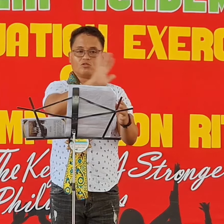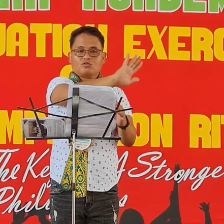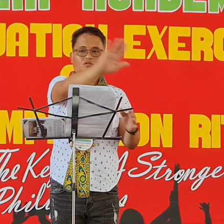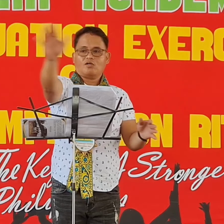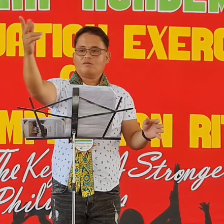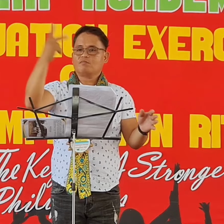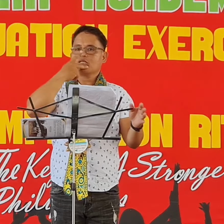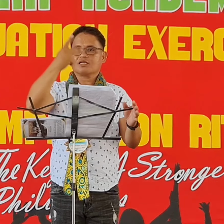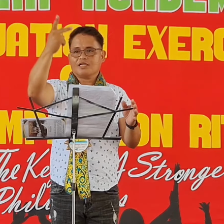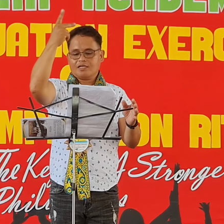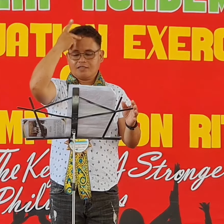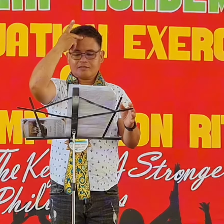Thank your parents.